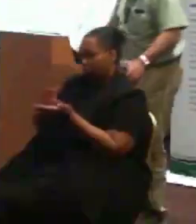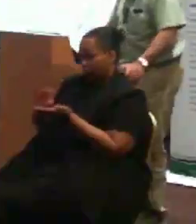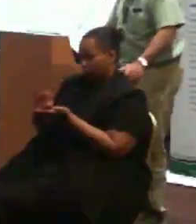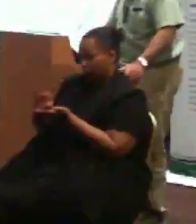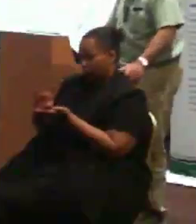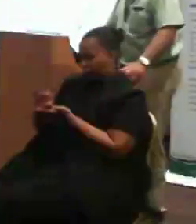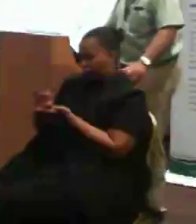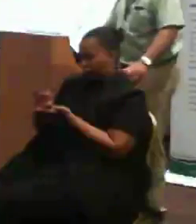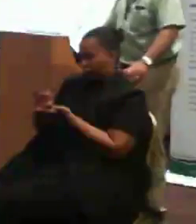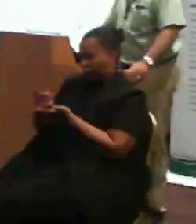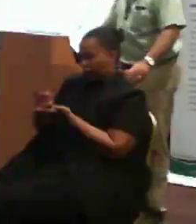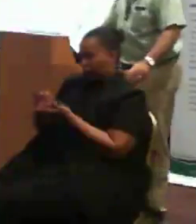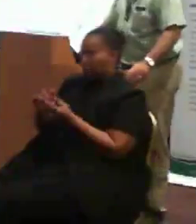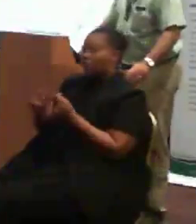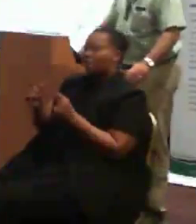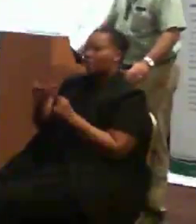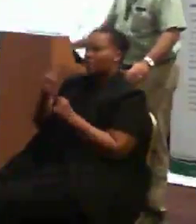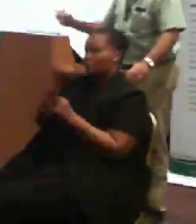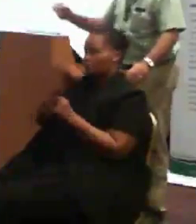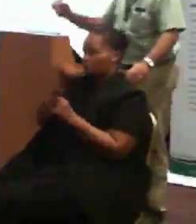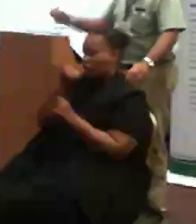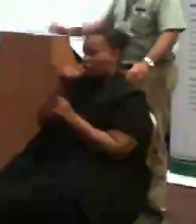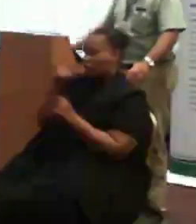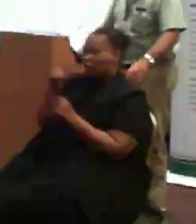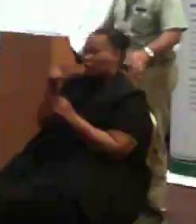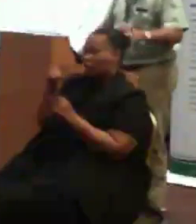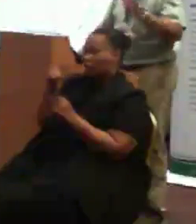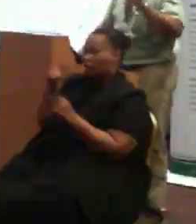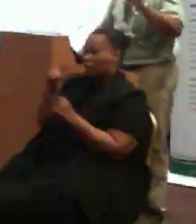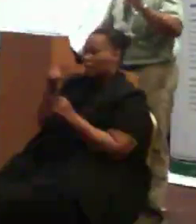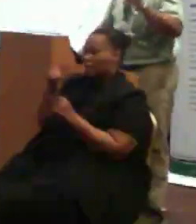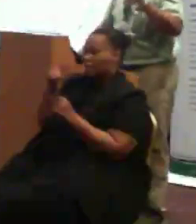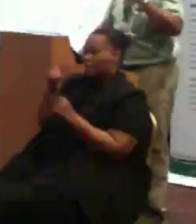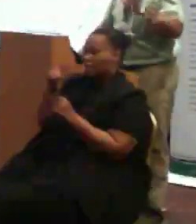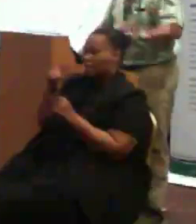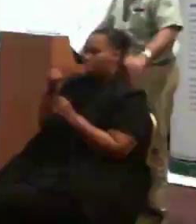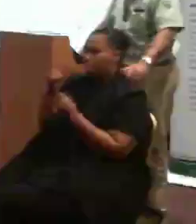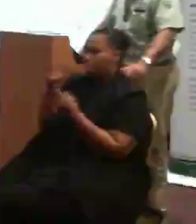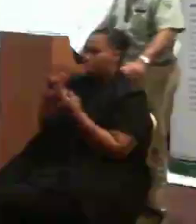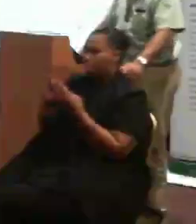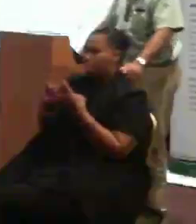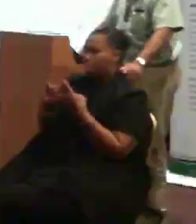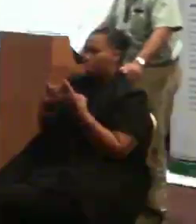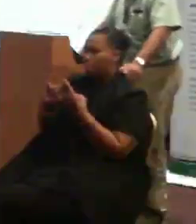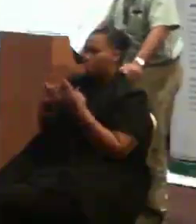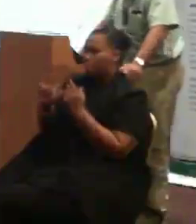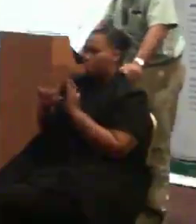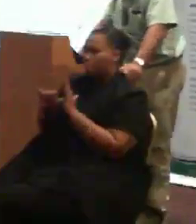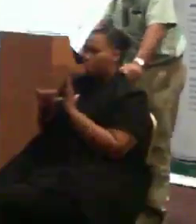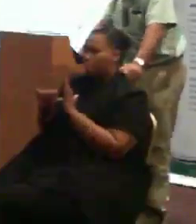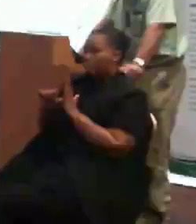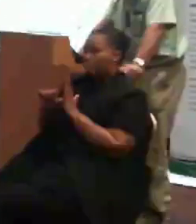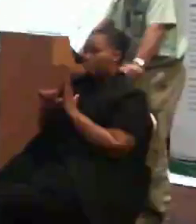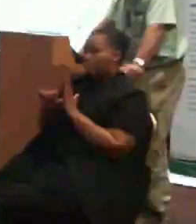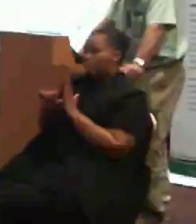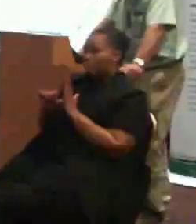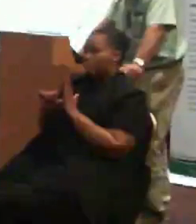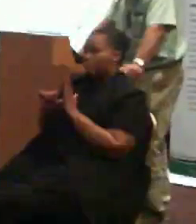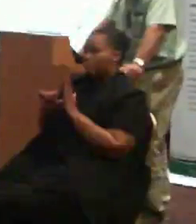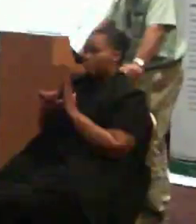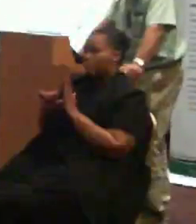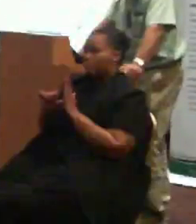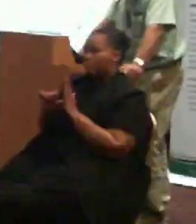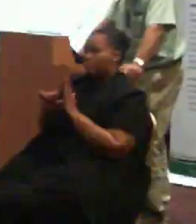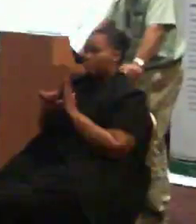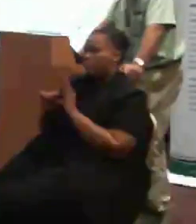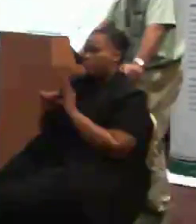to have a smaller employee corps that is skilled at reach. And then the second one is very important. We have to get employer certainty